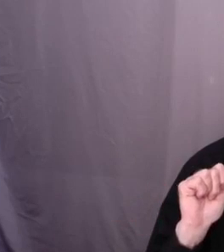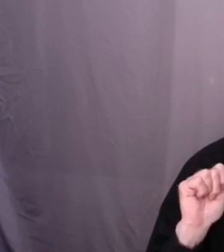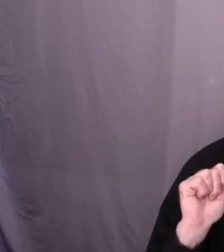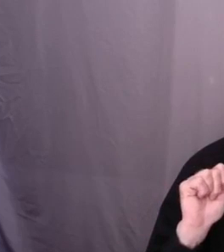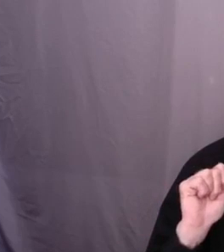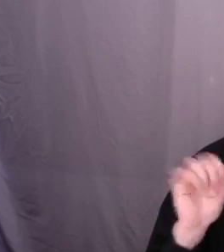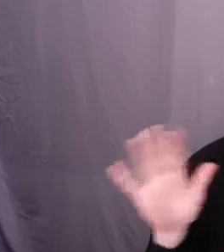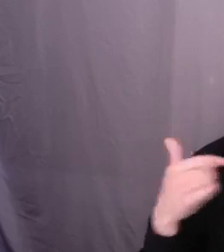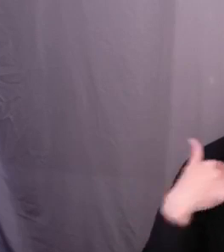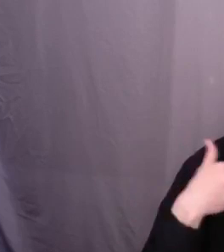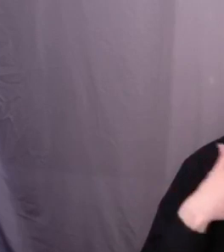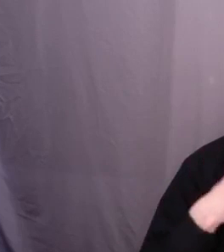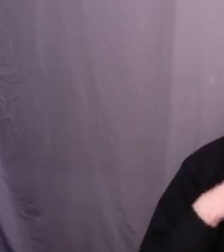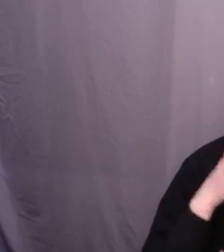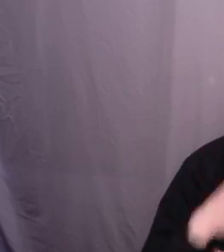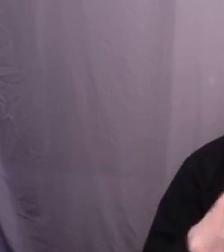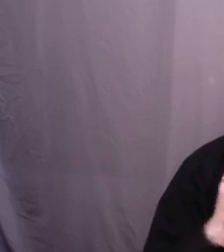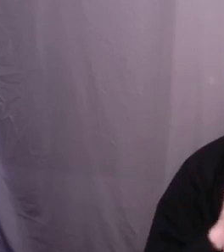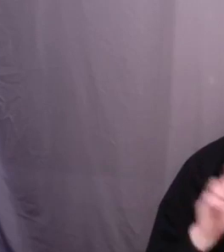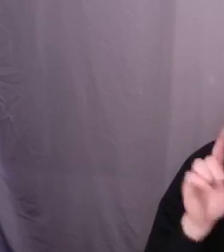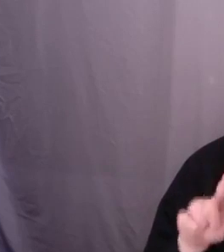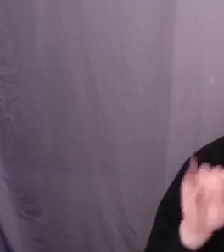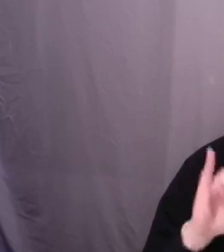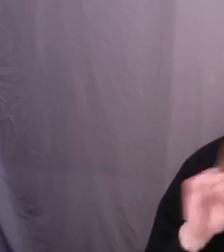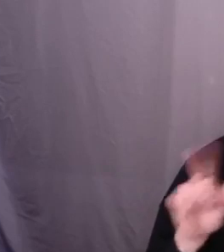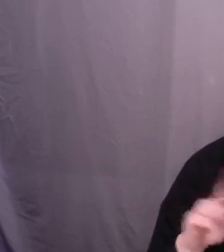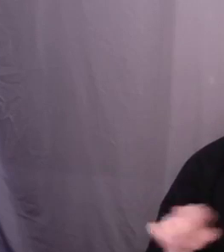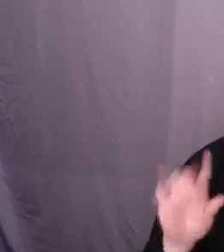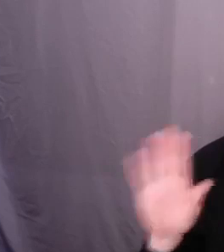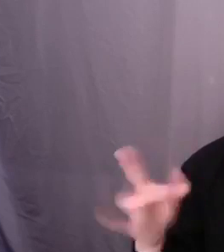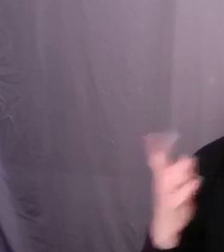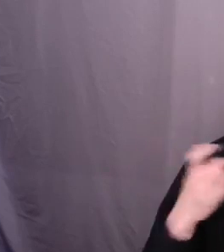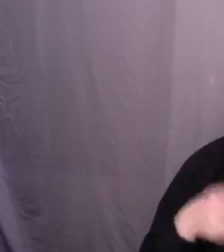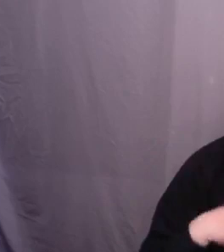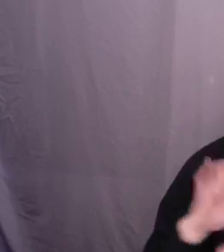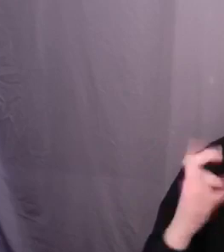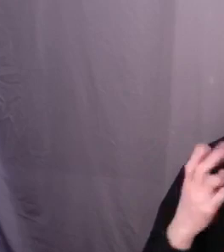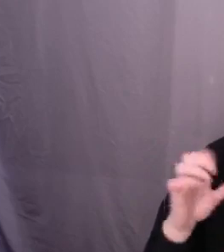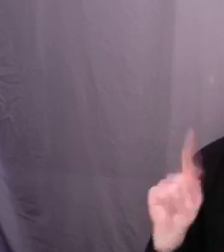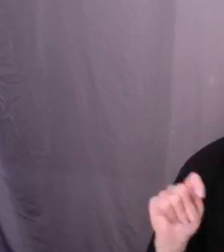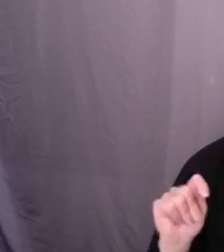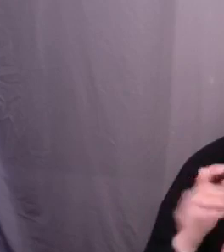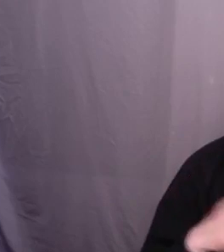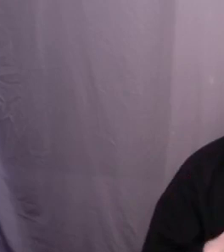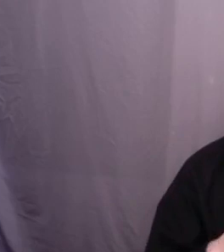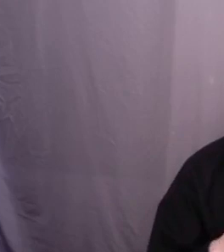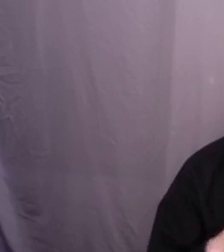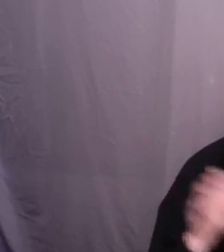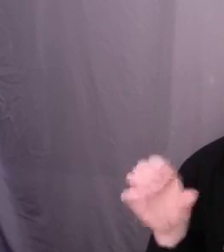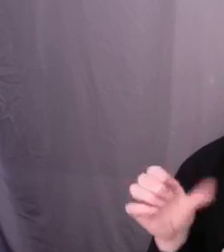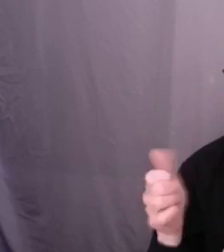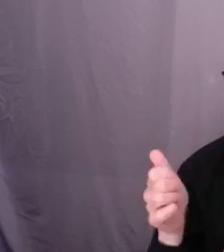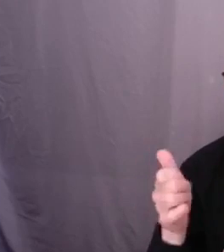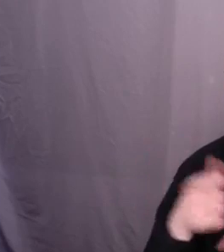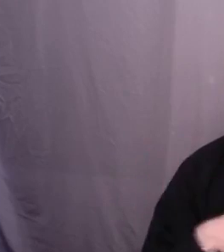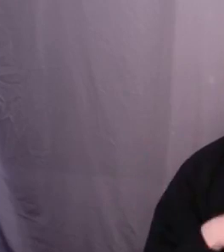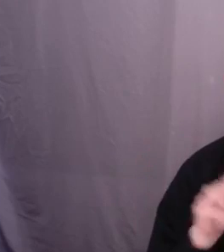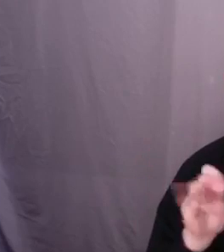We will get Liz's question from the chat feature here. And was there anyone else from the